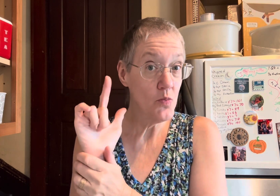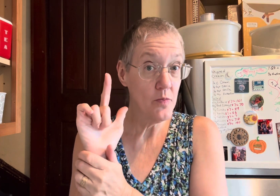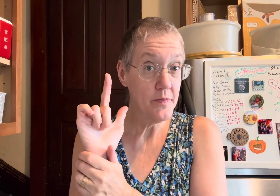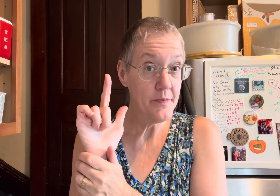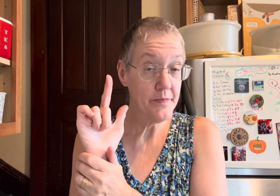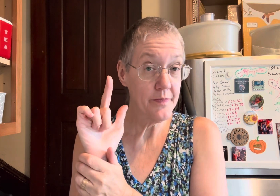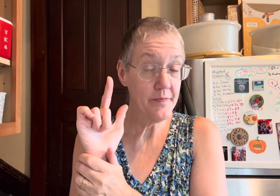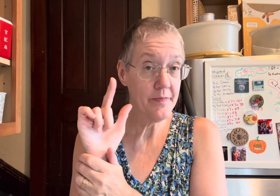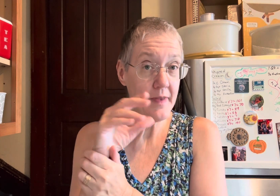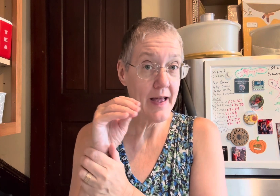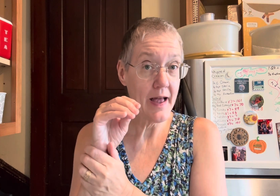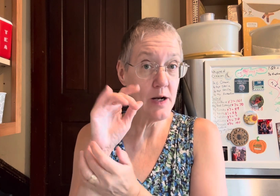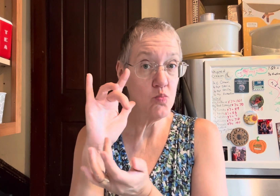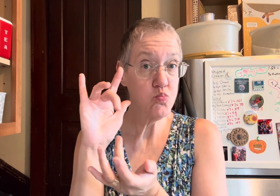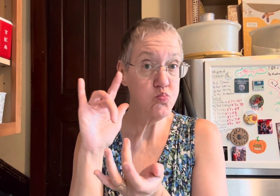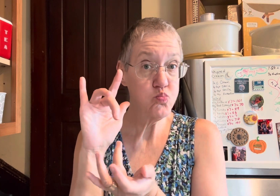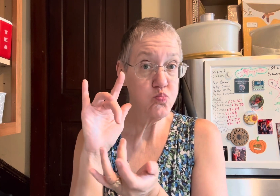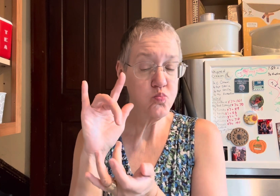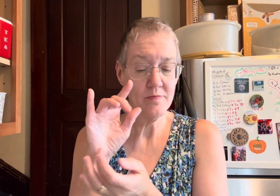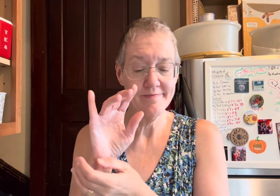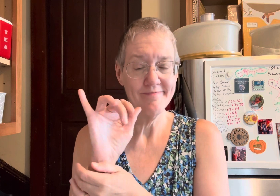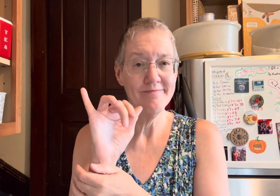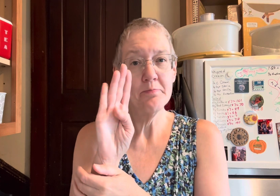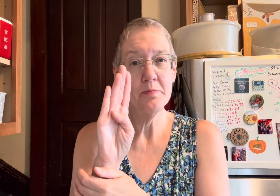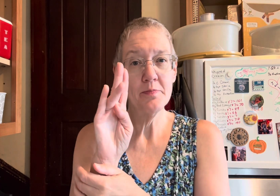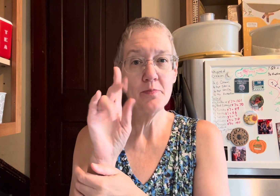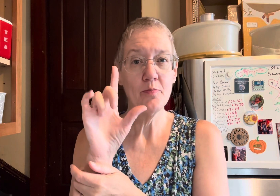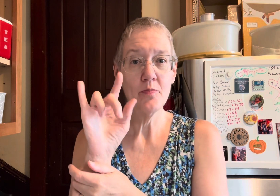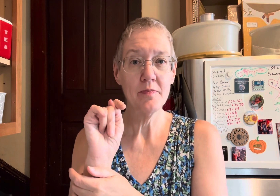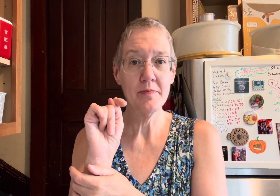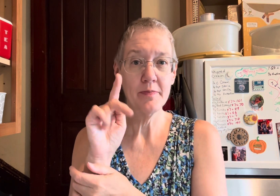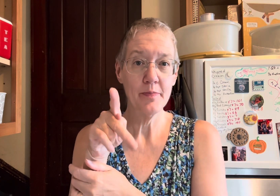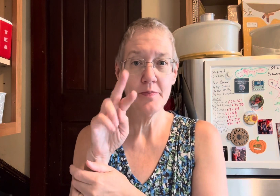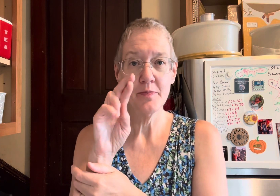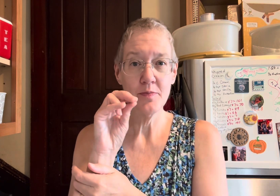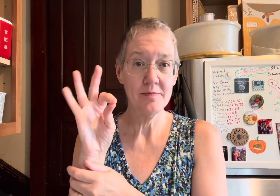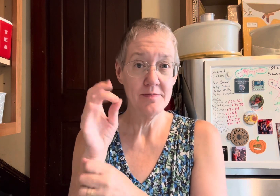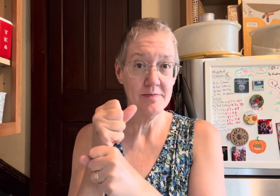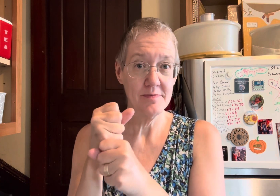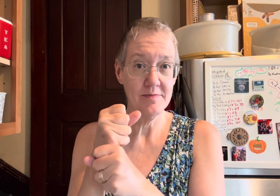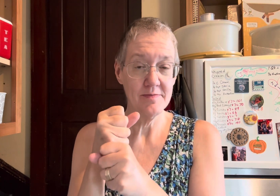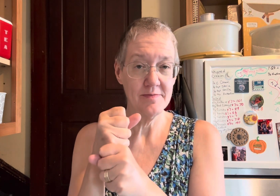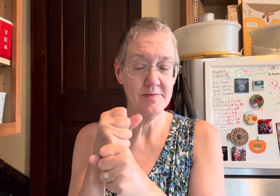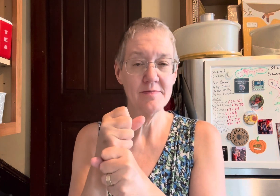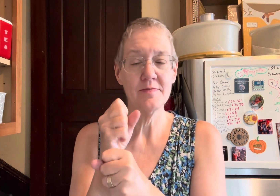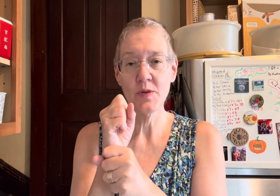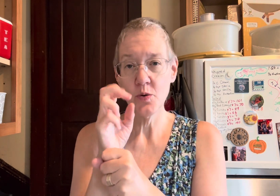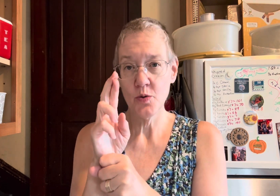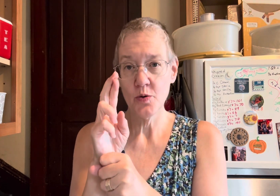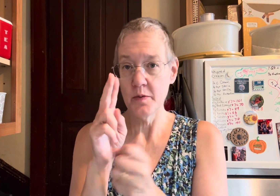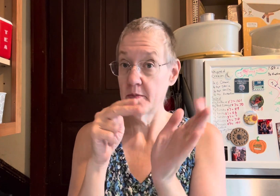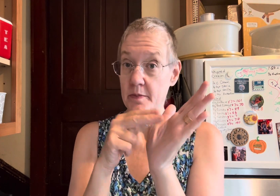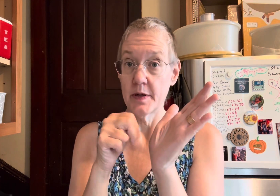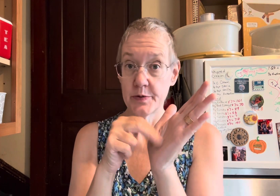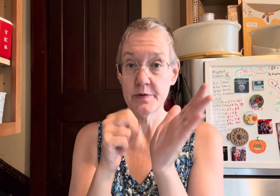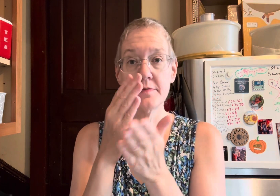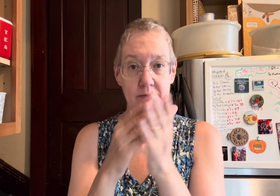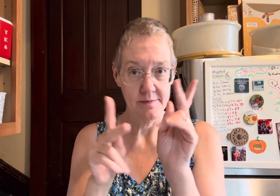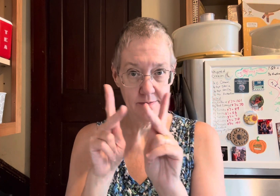make coffee with coconut oil, and they put it in a blender. They call it bulletproof coffee, and some people make it